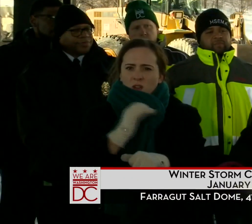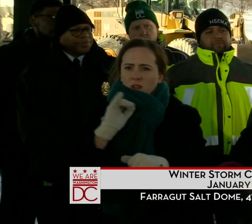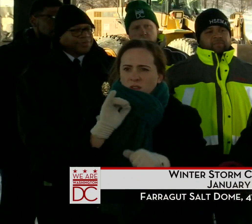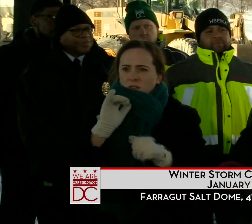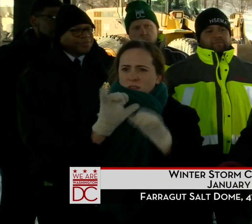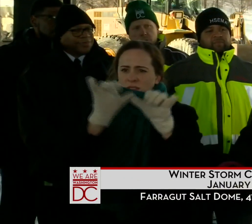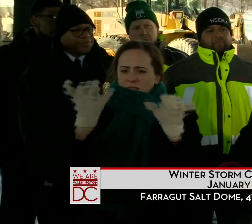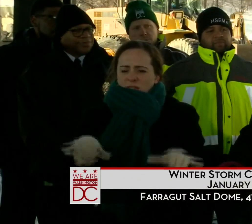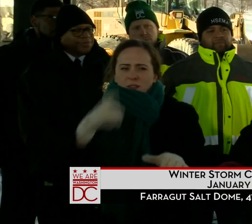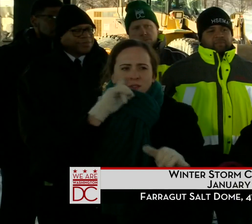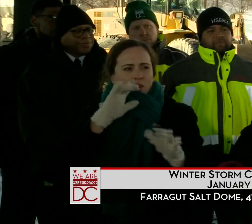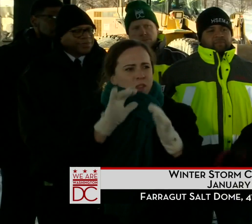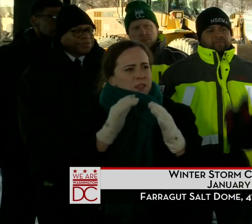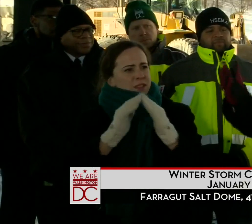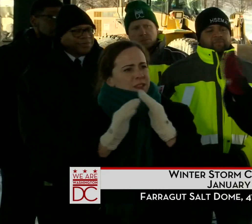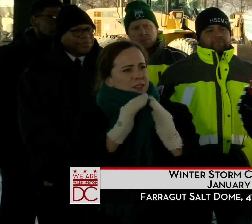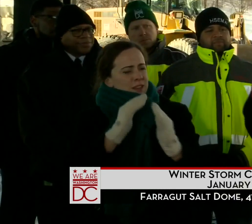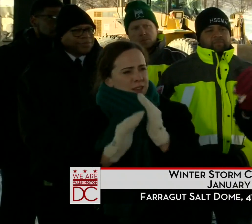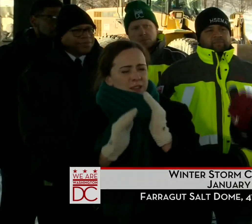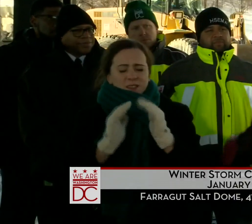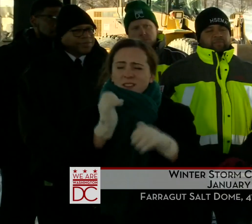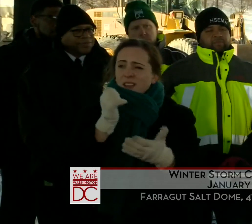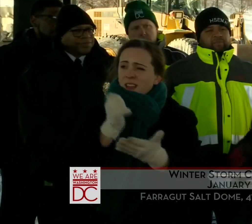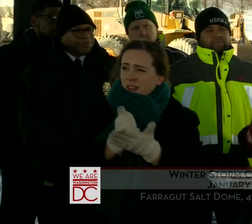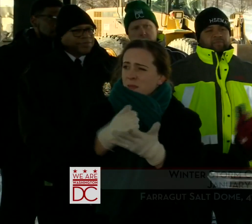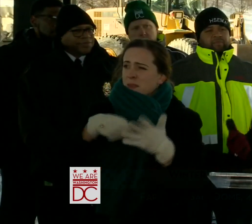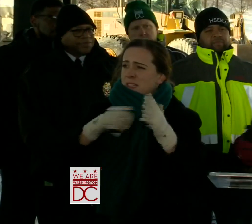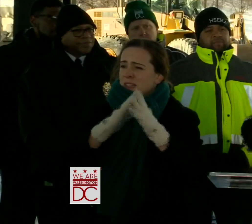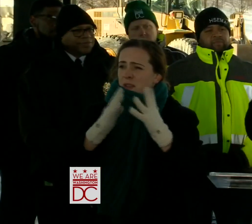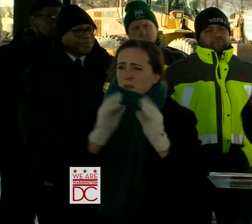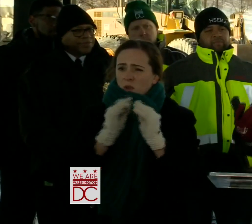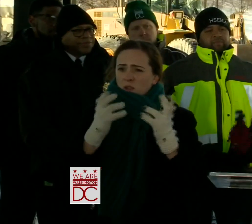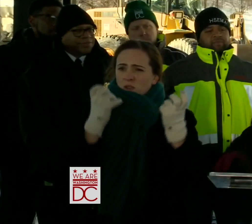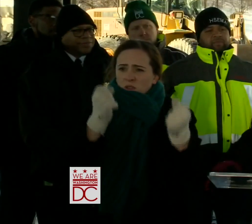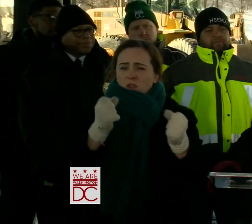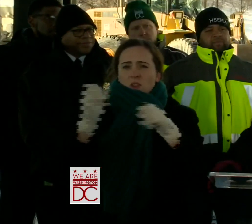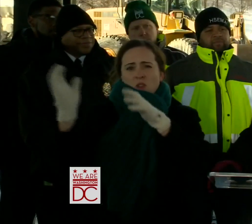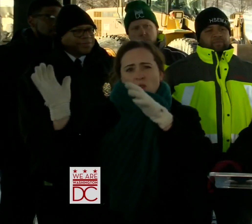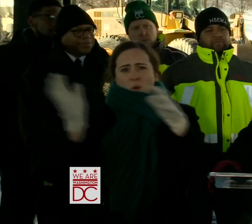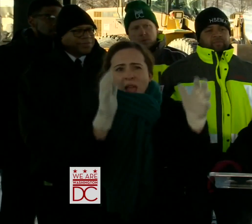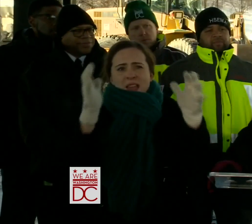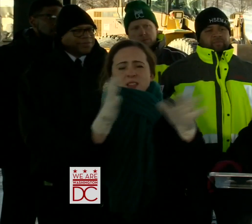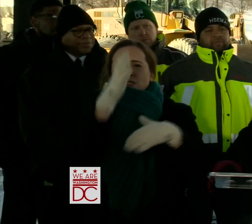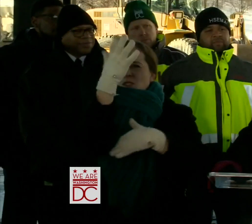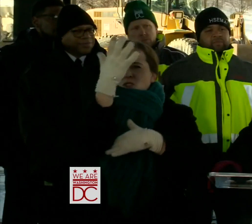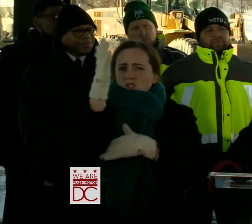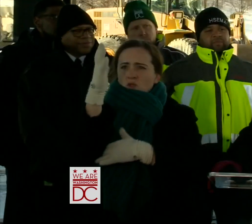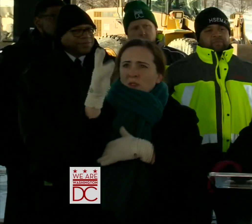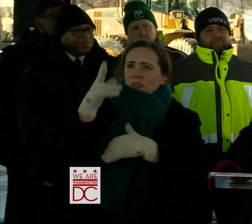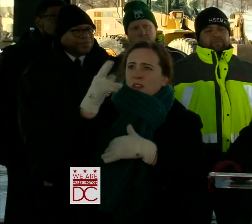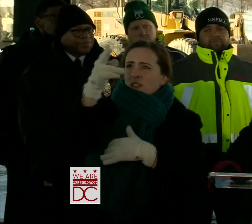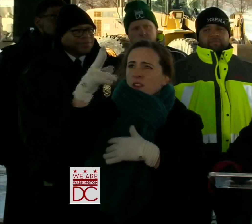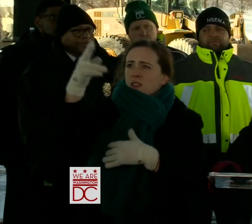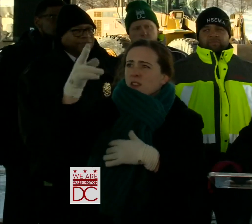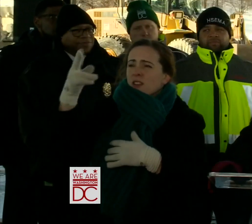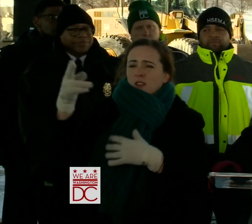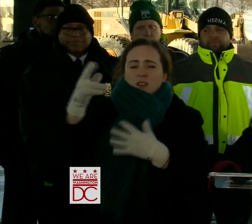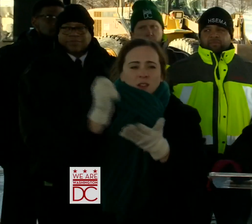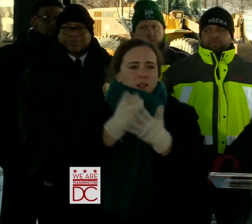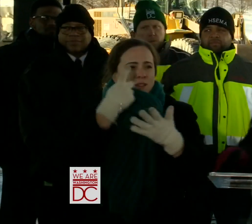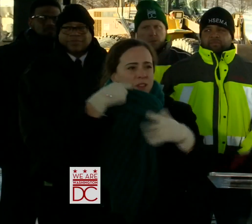system more resilient, and it's helped with events like this. So the winds, the tree trimming, all of those things have helped us with this